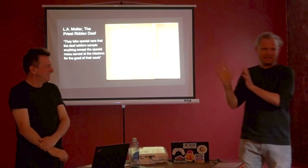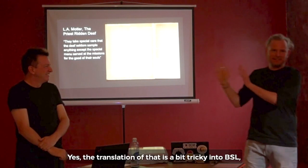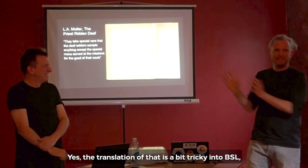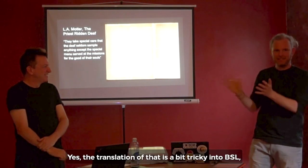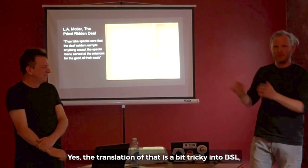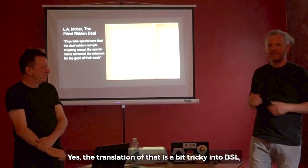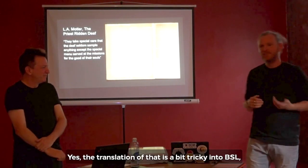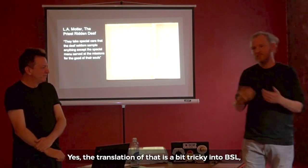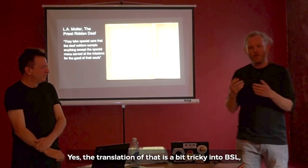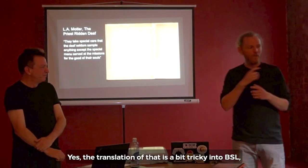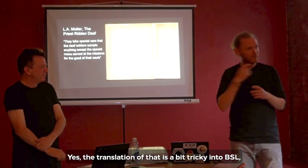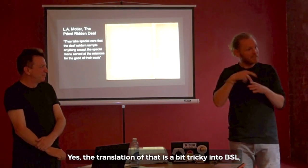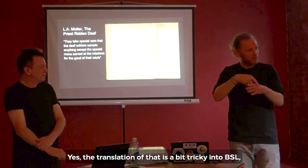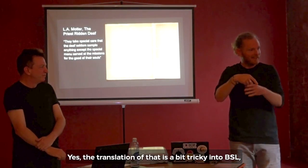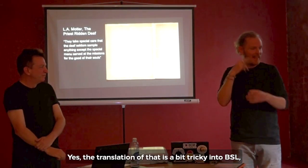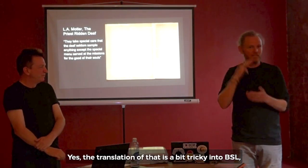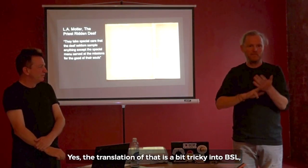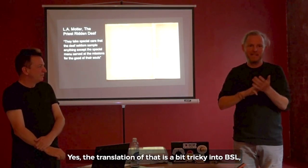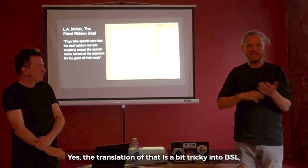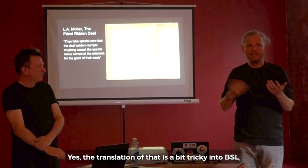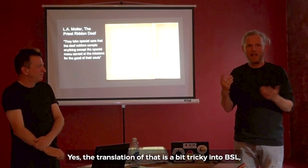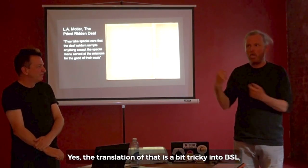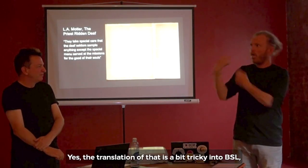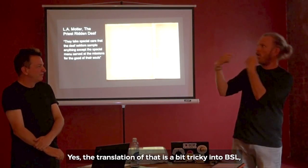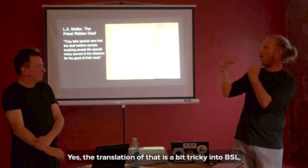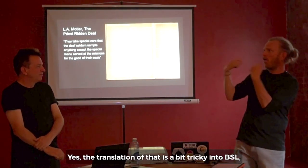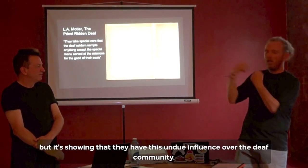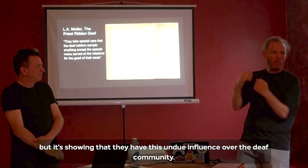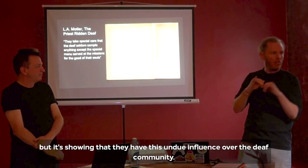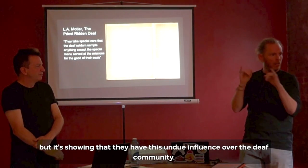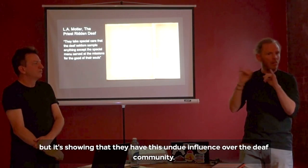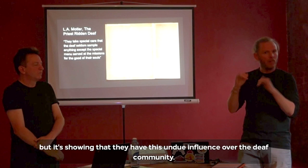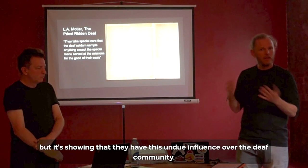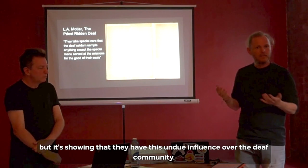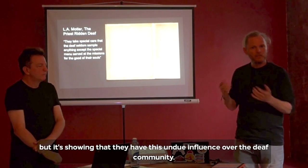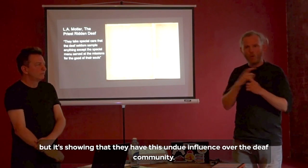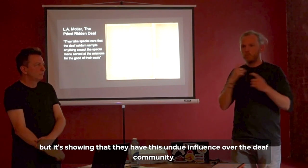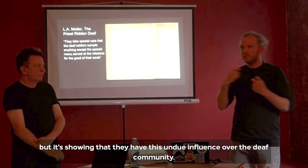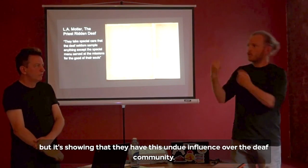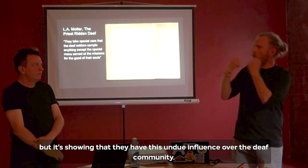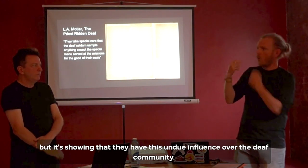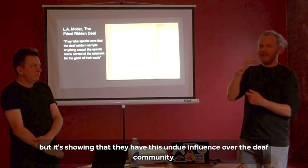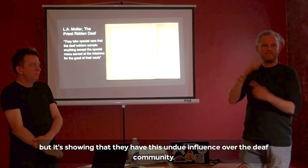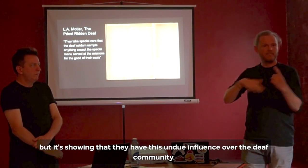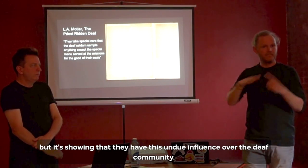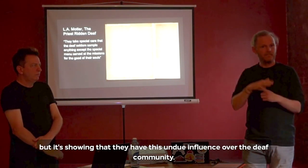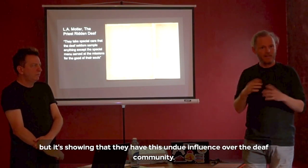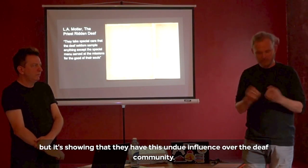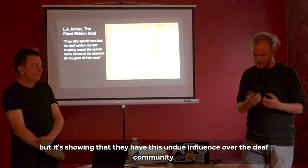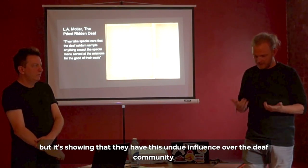Yeah, the translation of that is a bit tricky into BSL, but it's showing that they have this undue influence over the